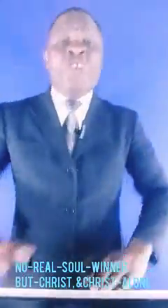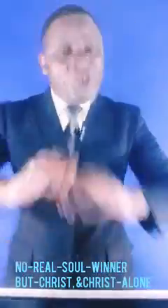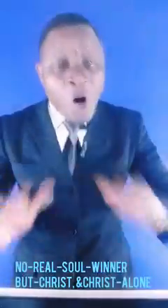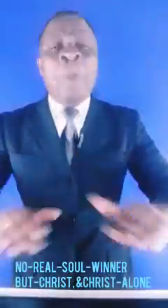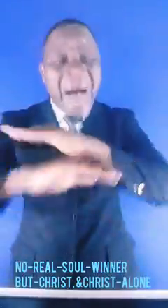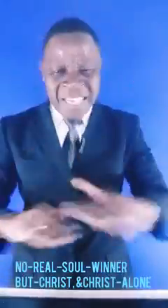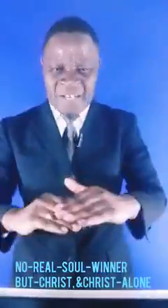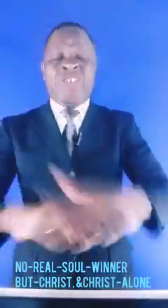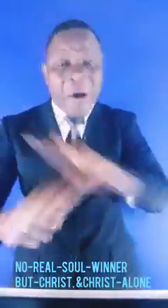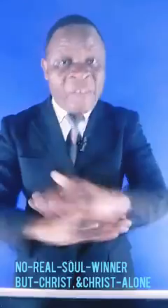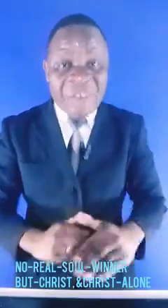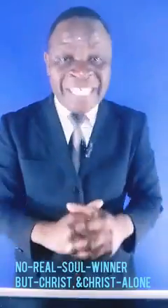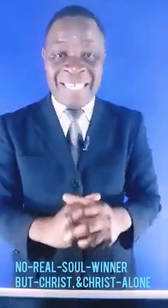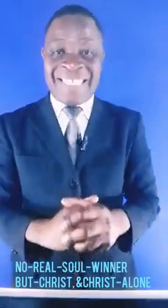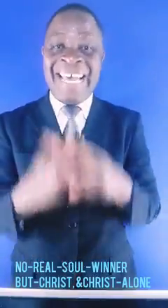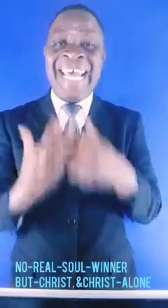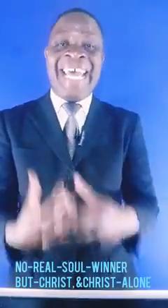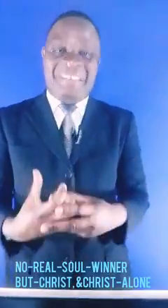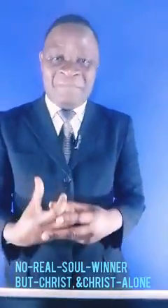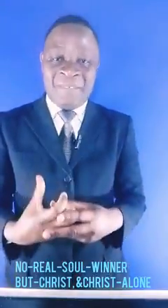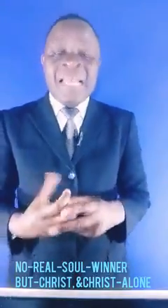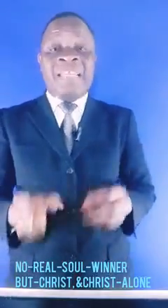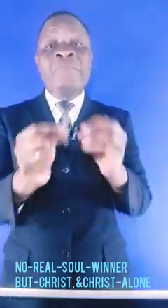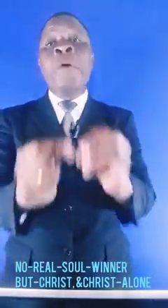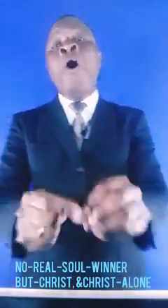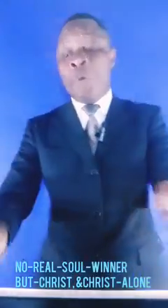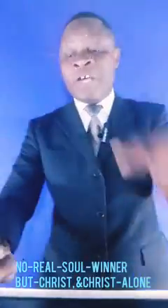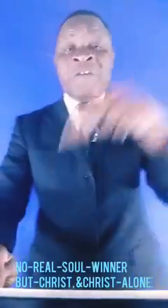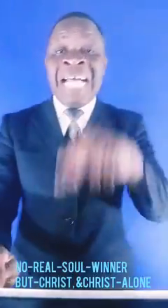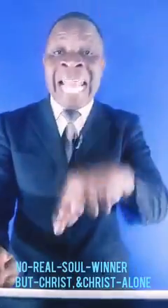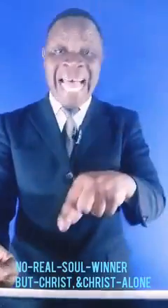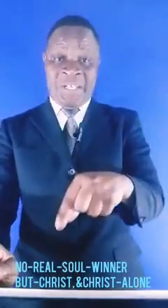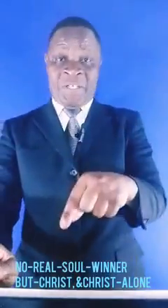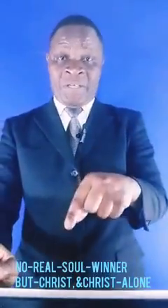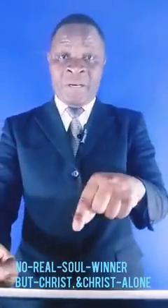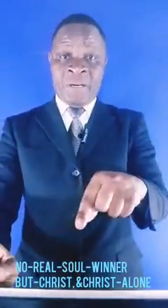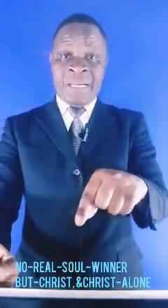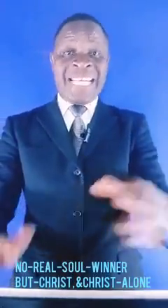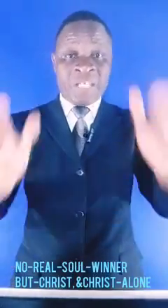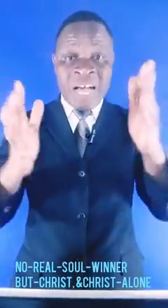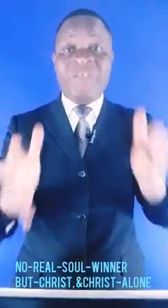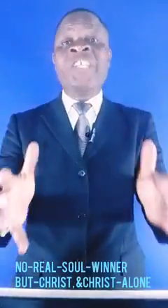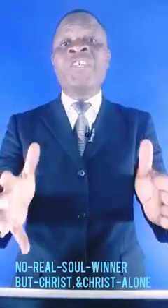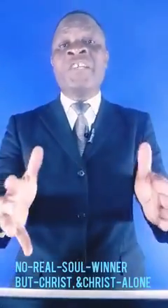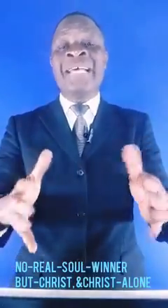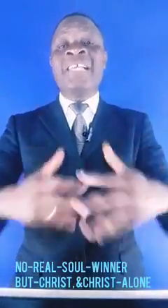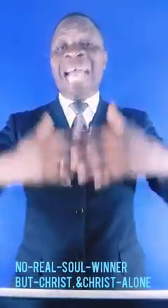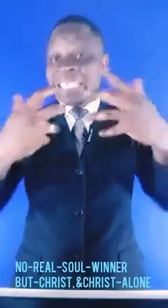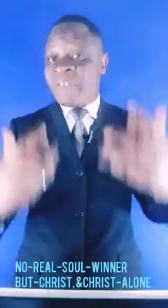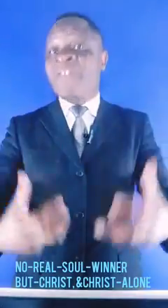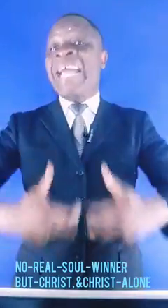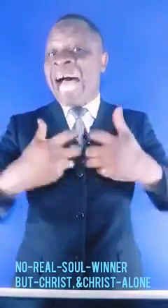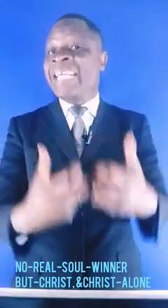No pastor, no evangelist can. The more we realize that salvation is a divine